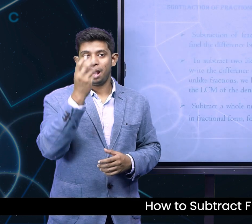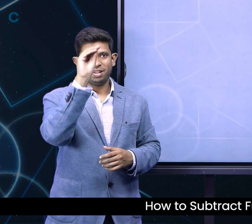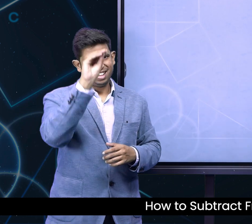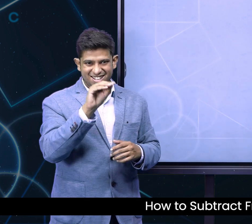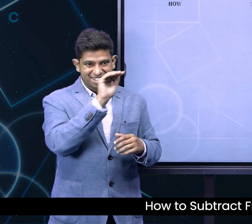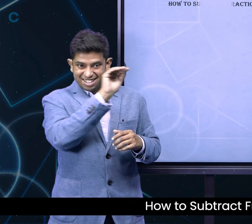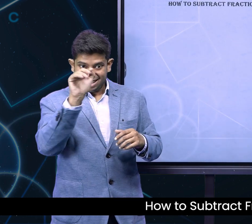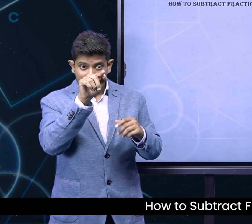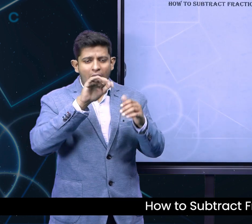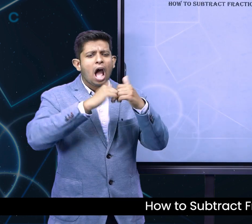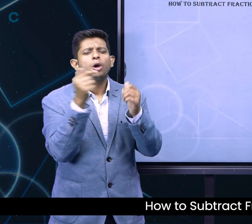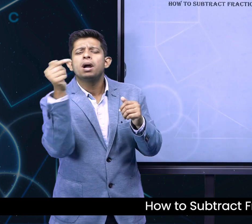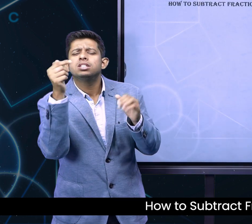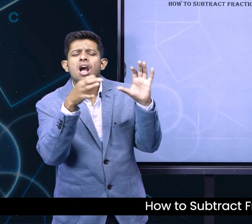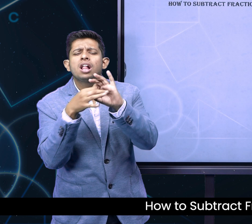How to subtract fractions?